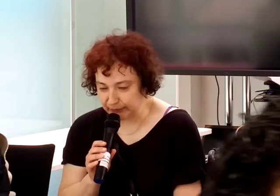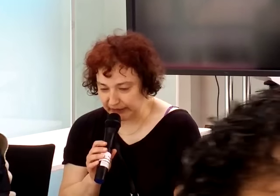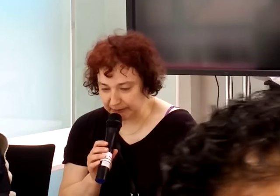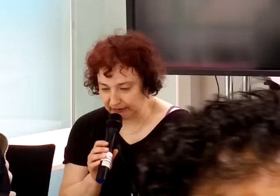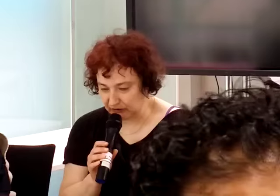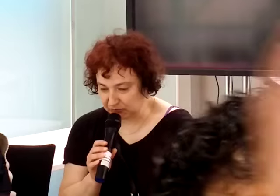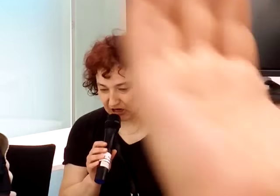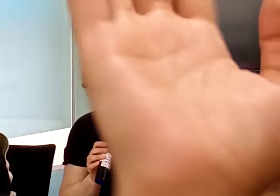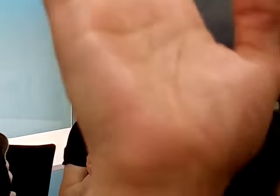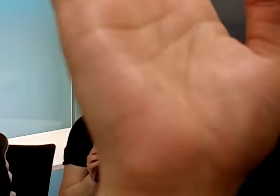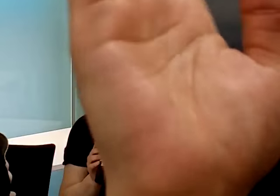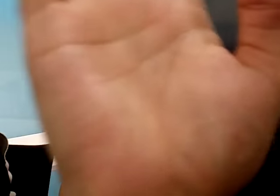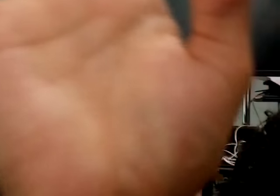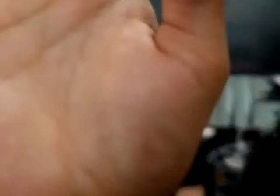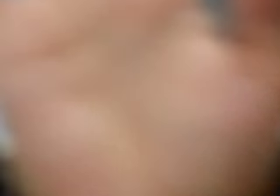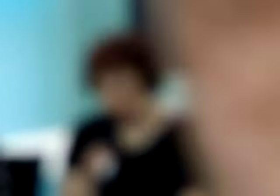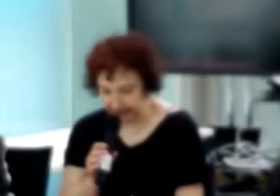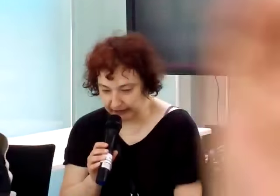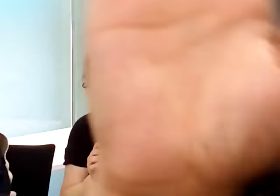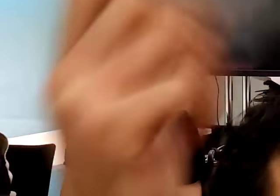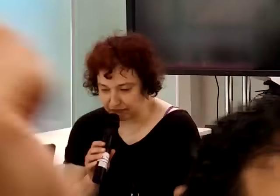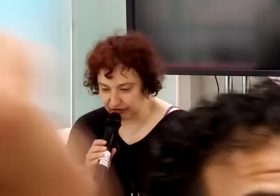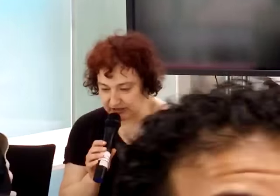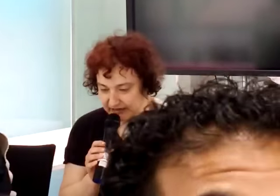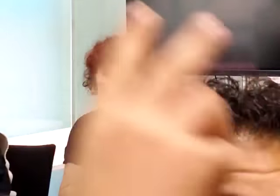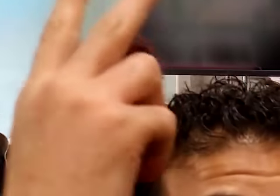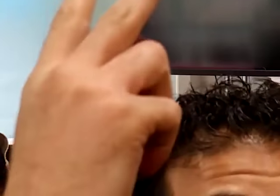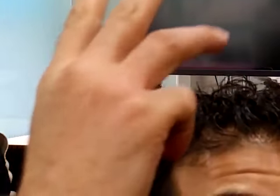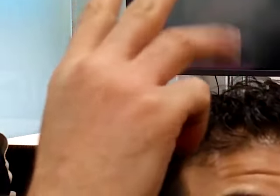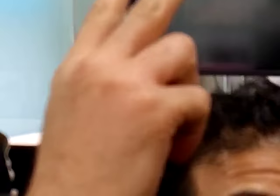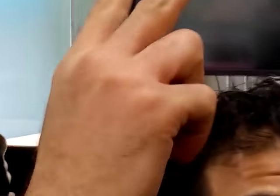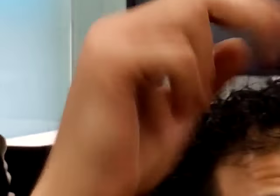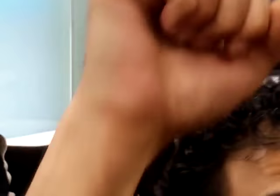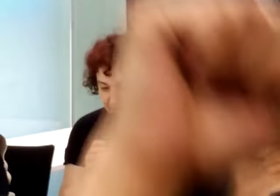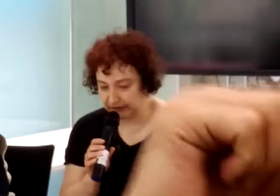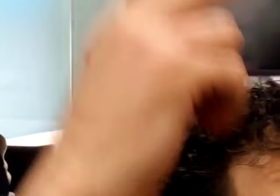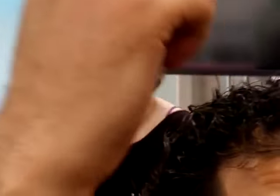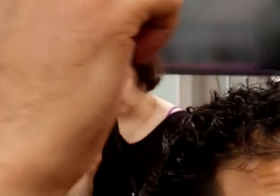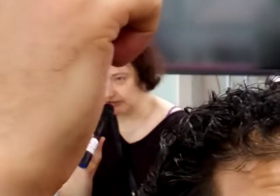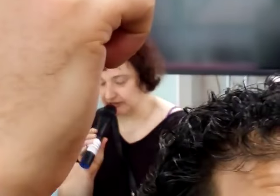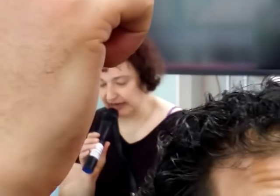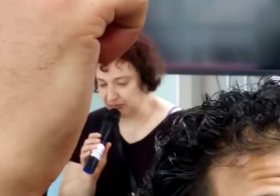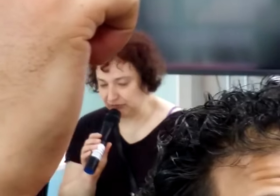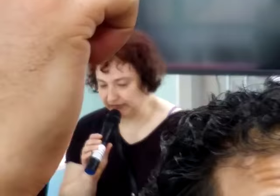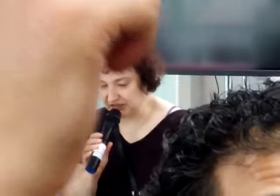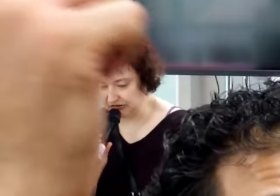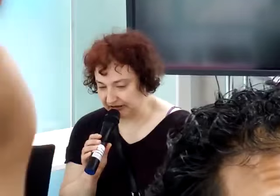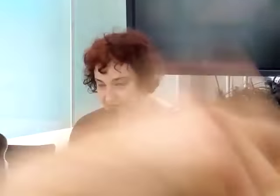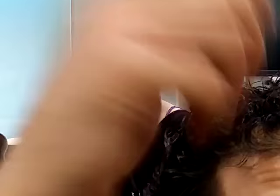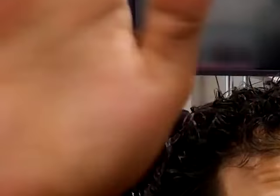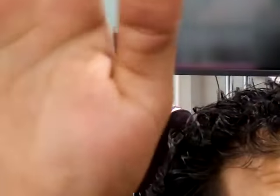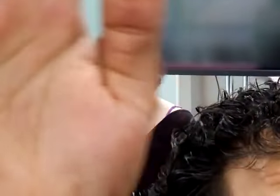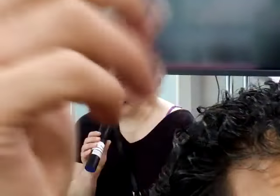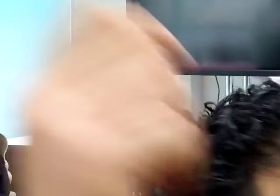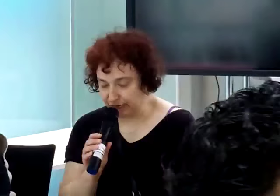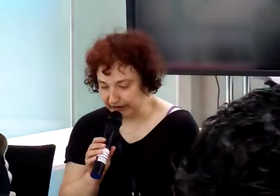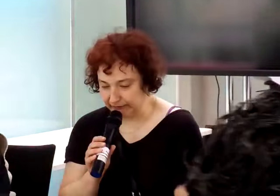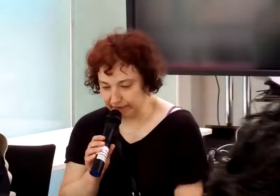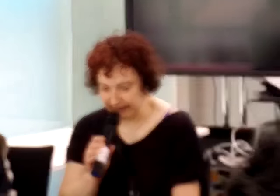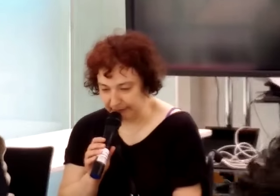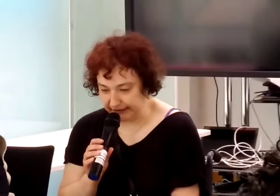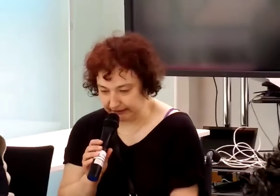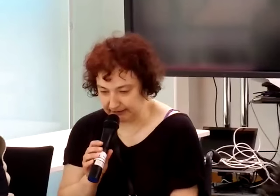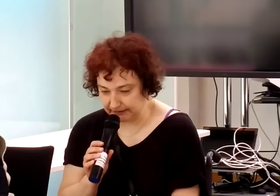to Iraqi people on behalf of the Labour Party for the devastation of Iraq, to disabled veterans